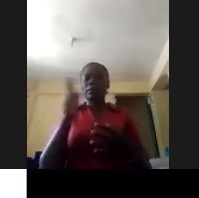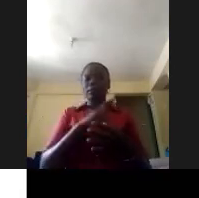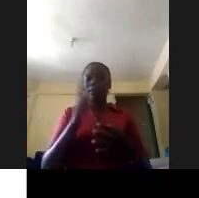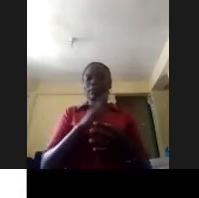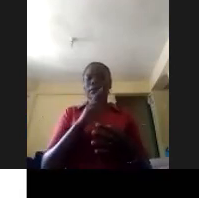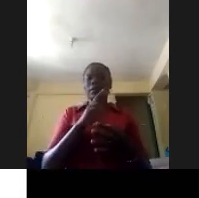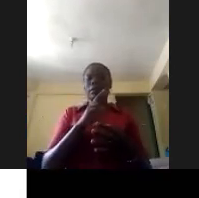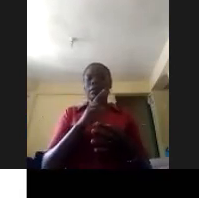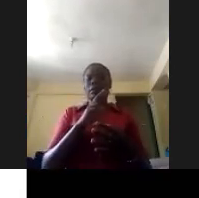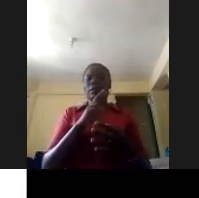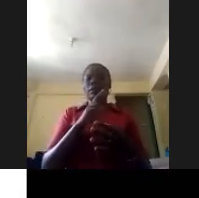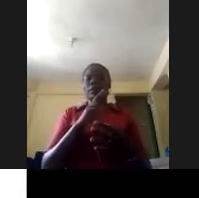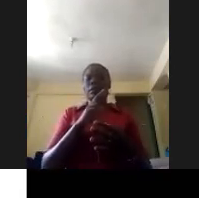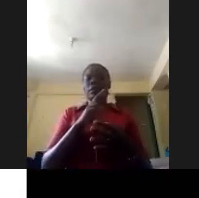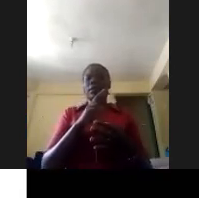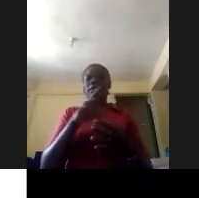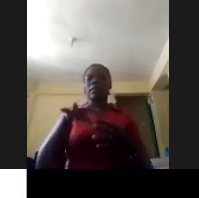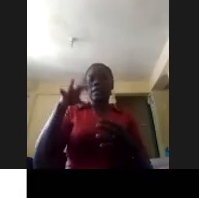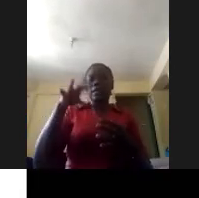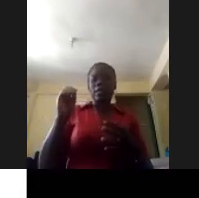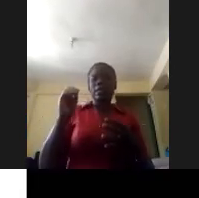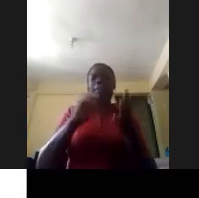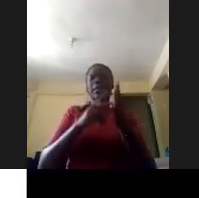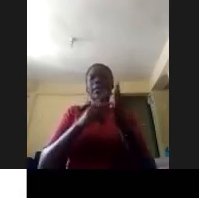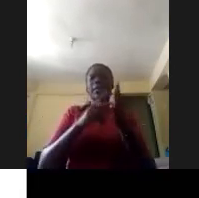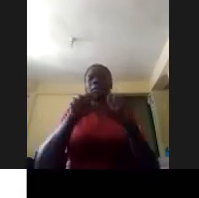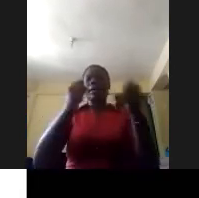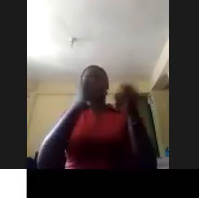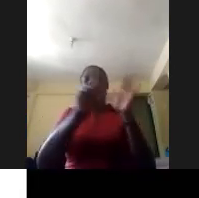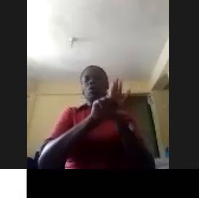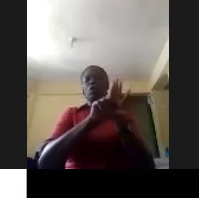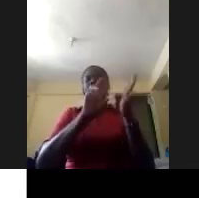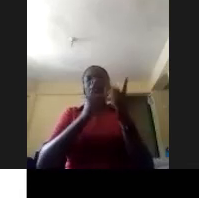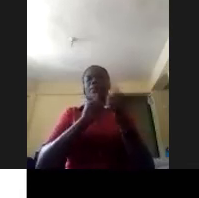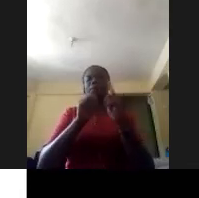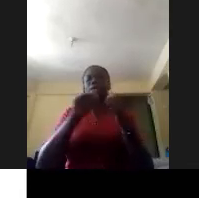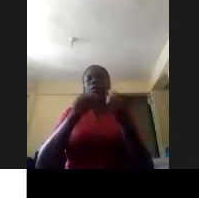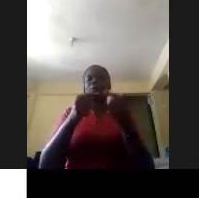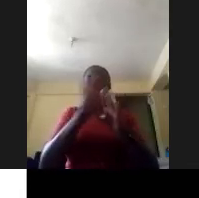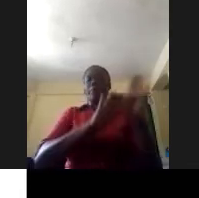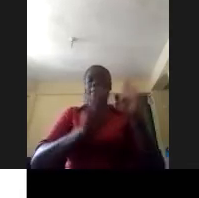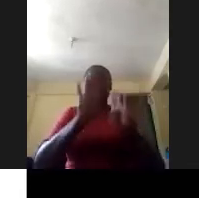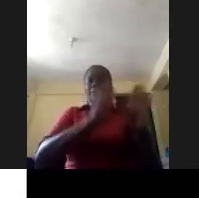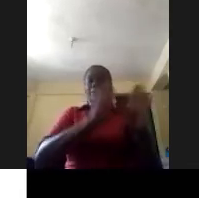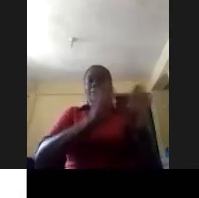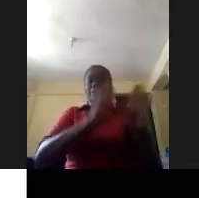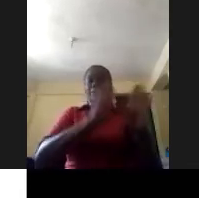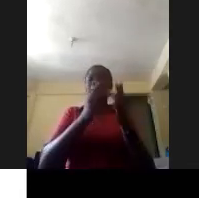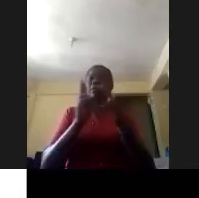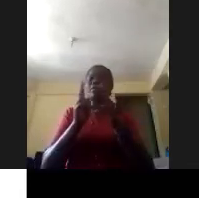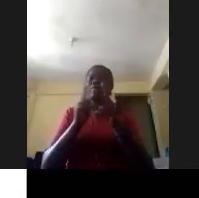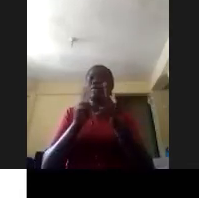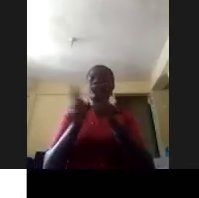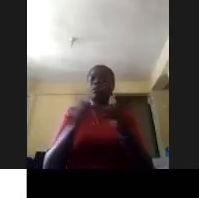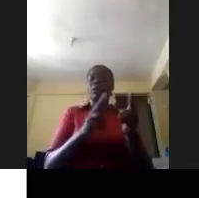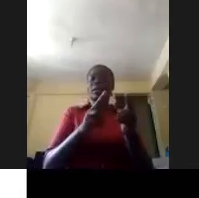breaking laws. All of these come into risk-taking behaviors, and this is again fairly common in the emerging adults